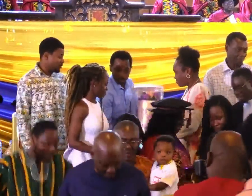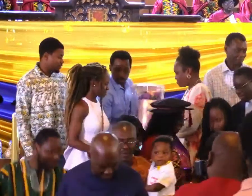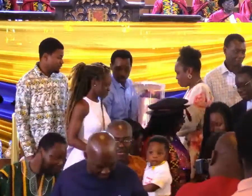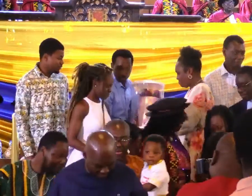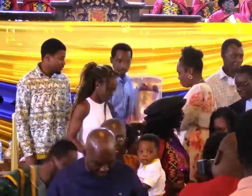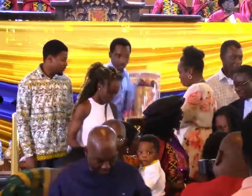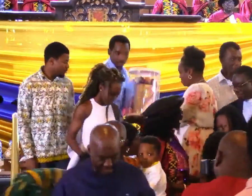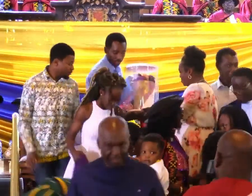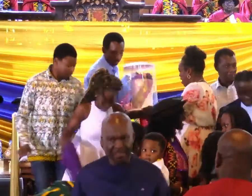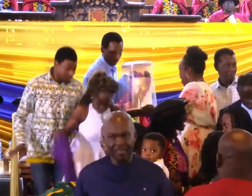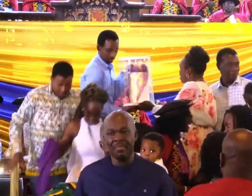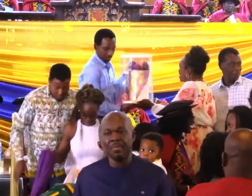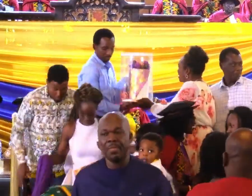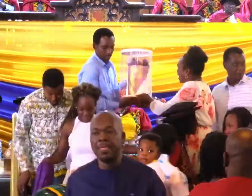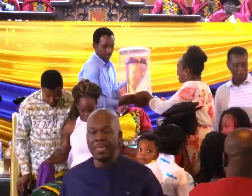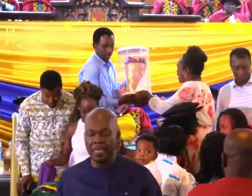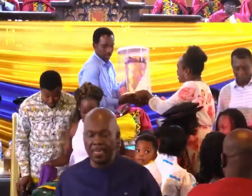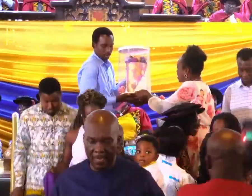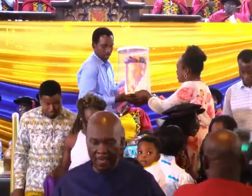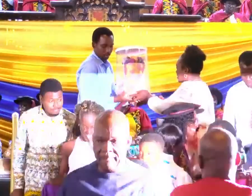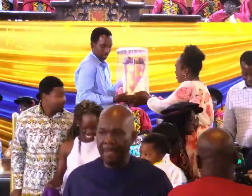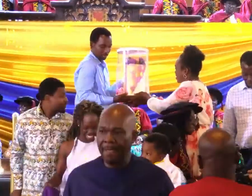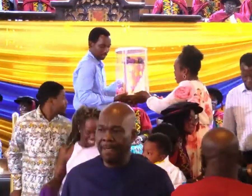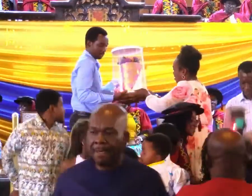Thank you all very much for your presentations.